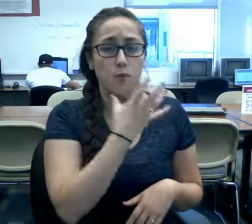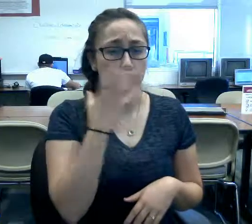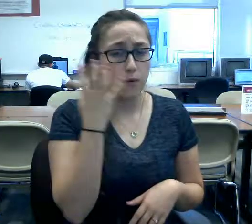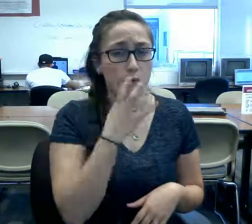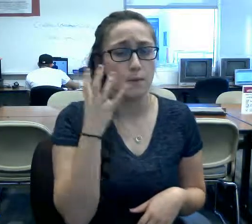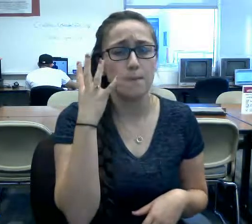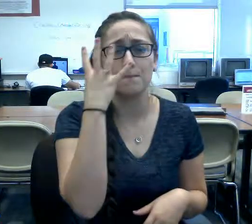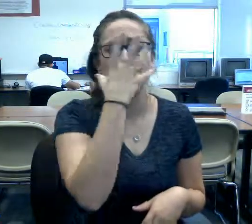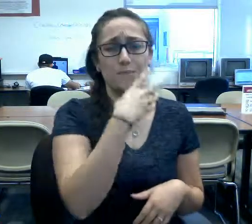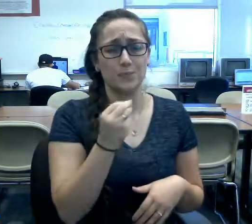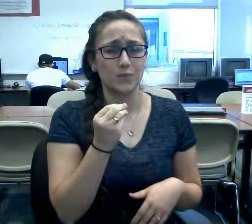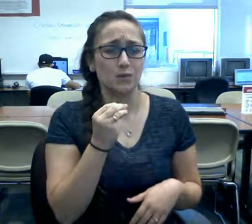We need help.